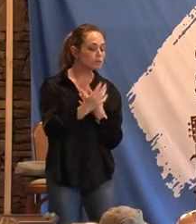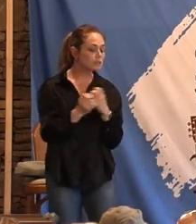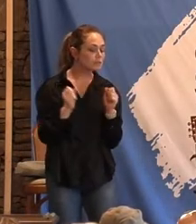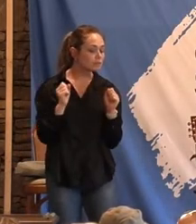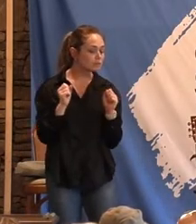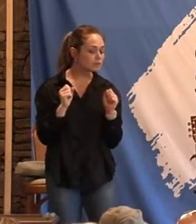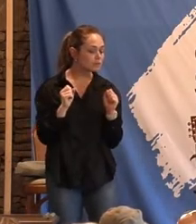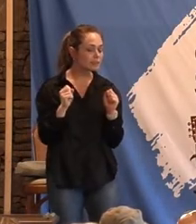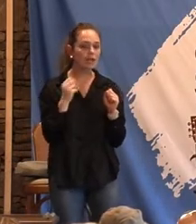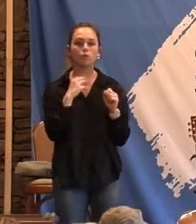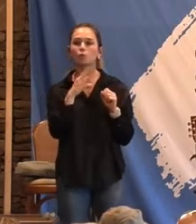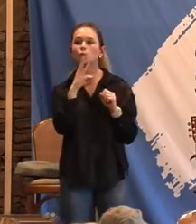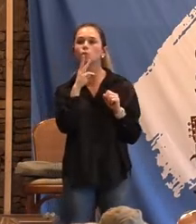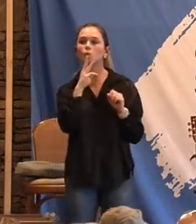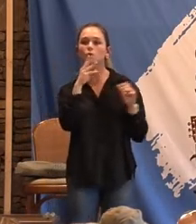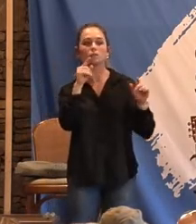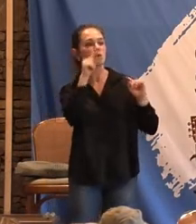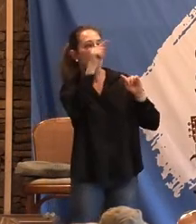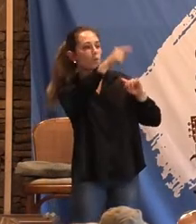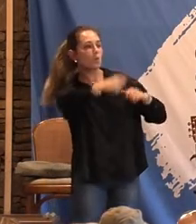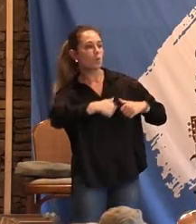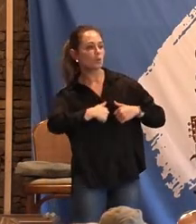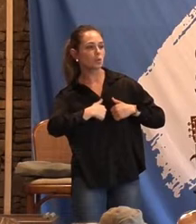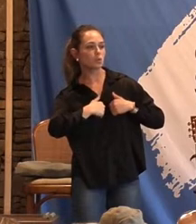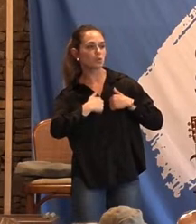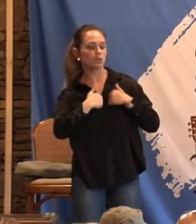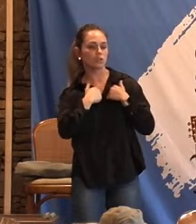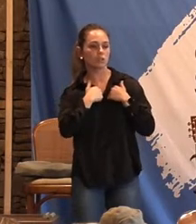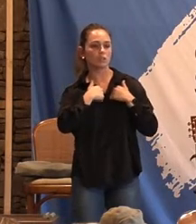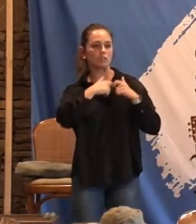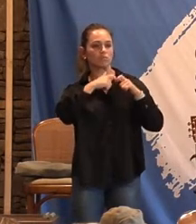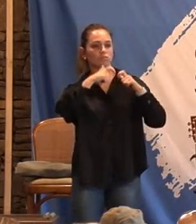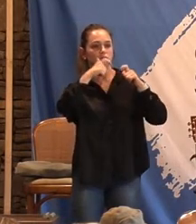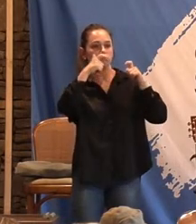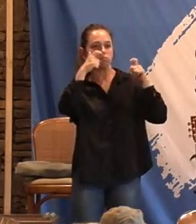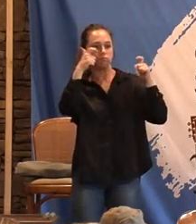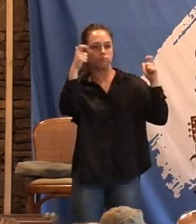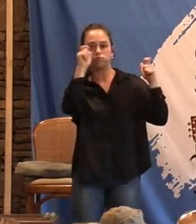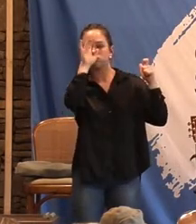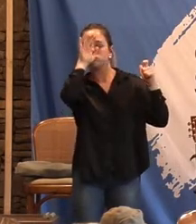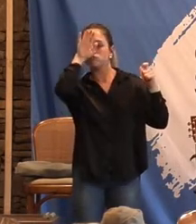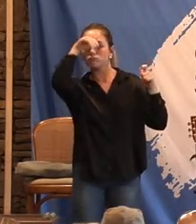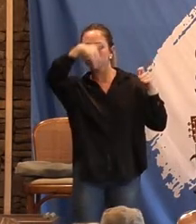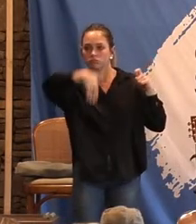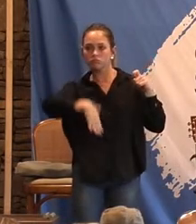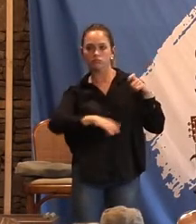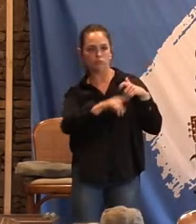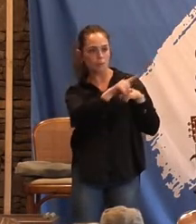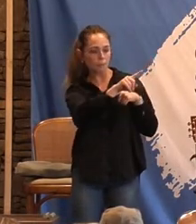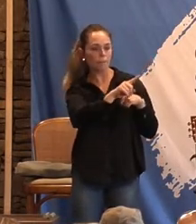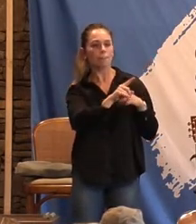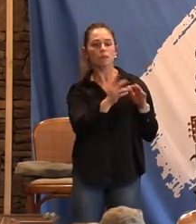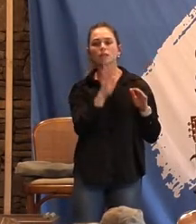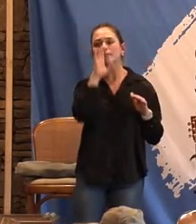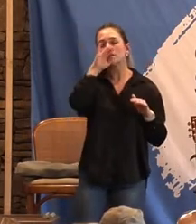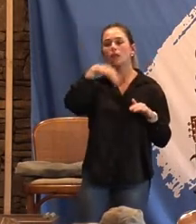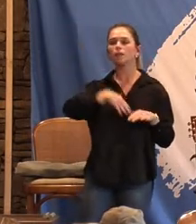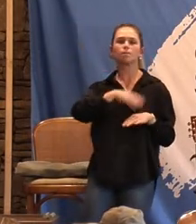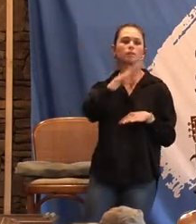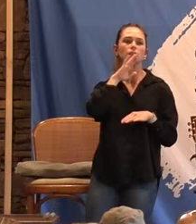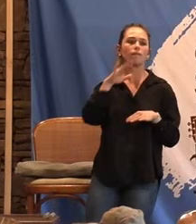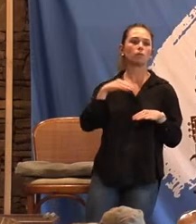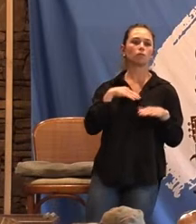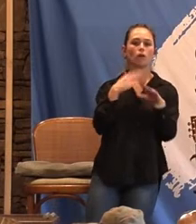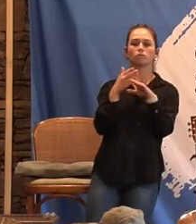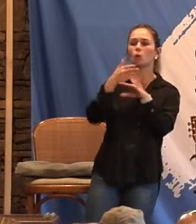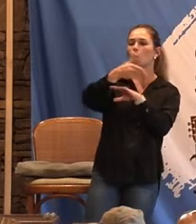across the water lived a huge, huge elephant. Now the elephant never crossed